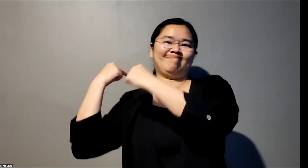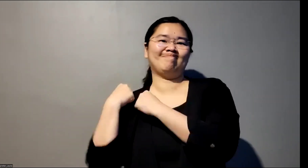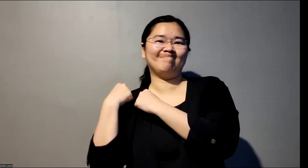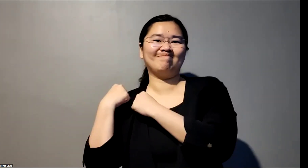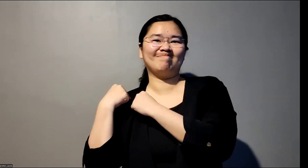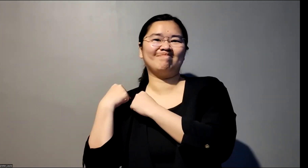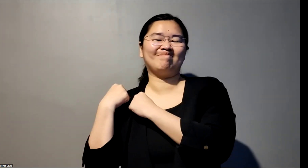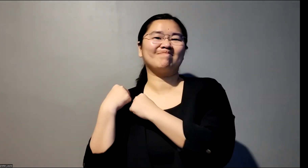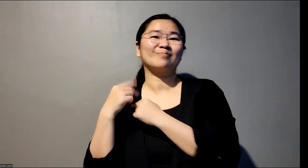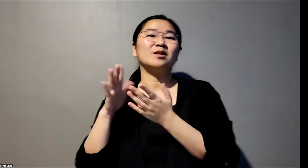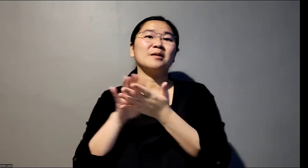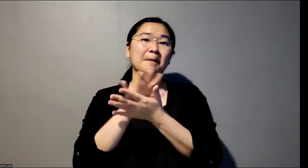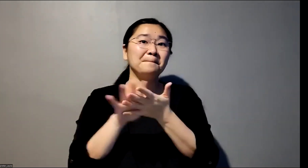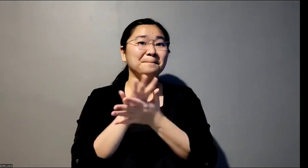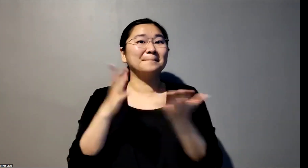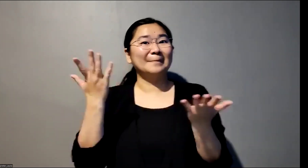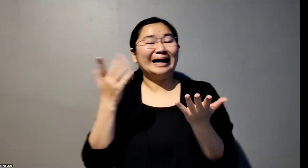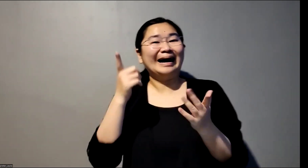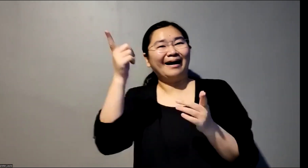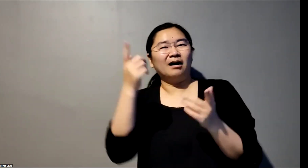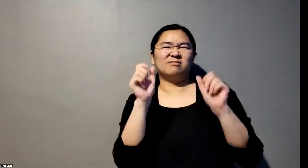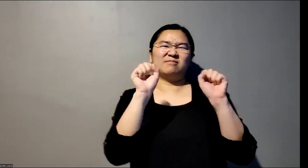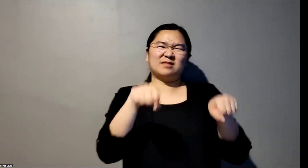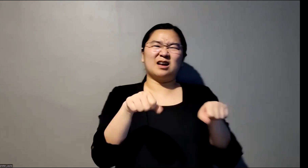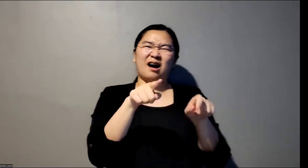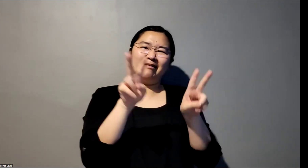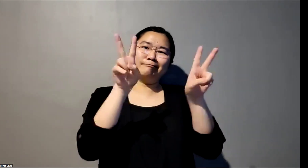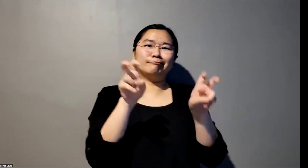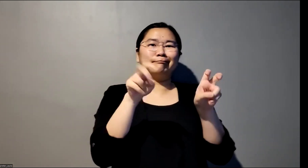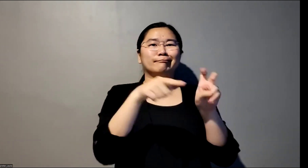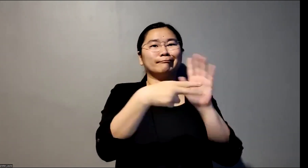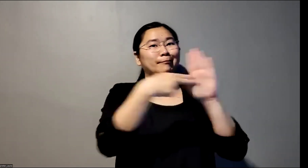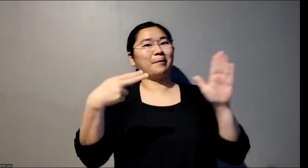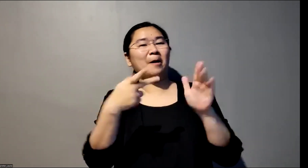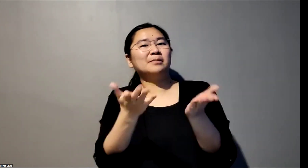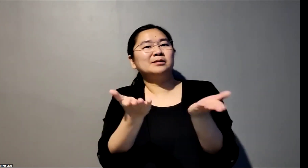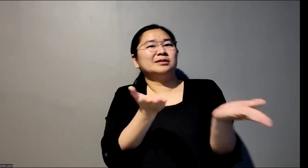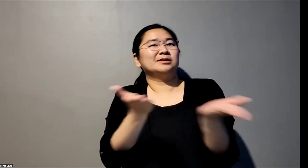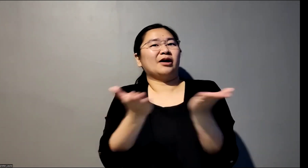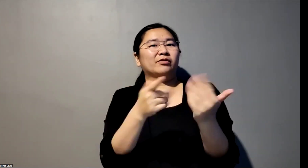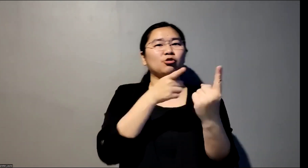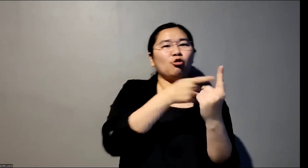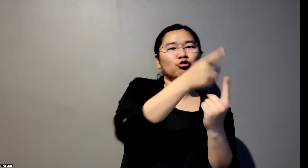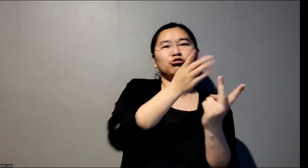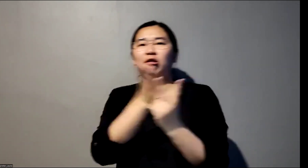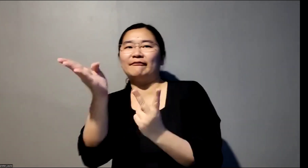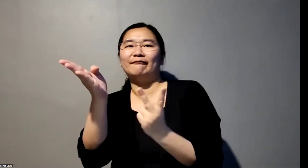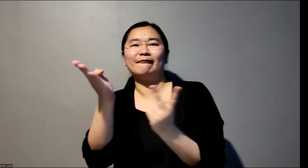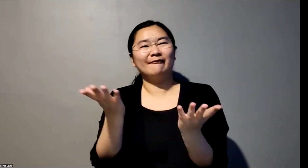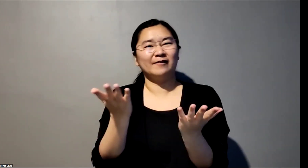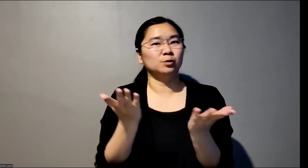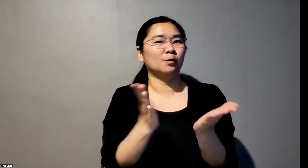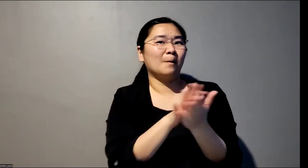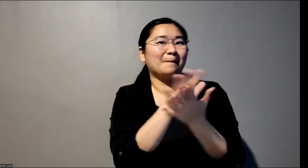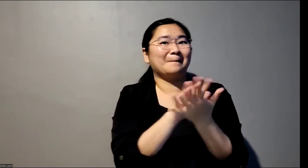more in depth in order really to track in details the implementation of Article